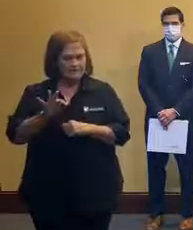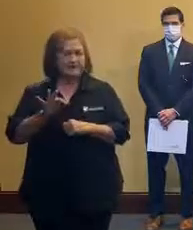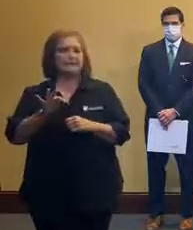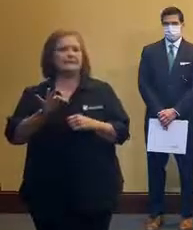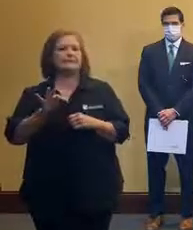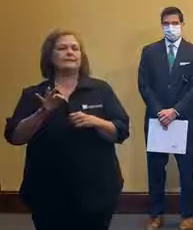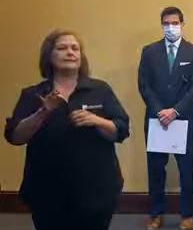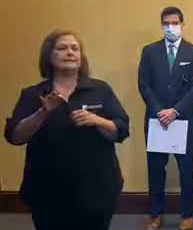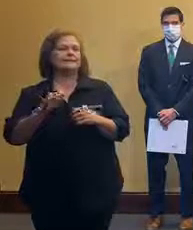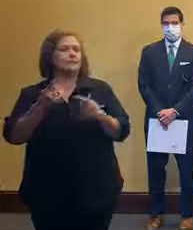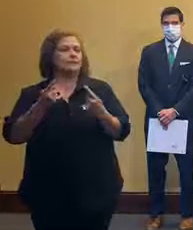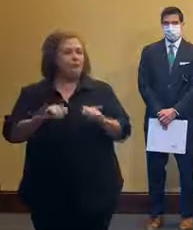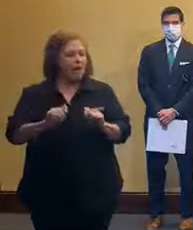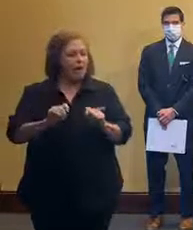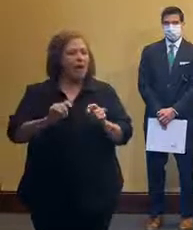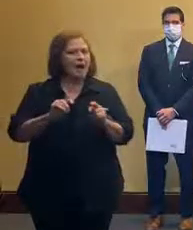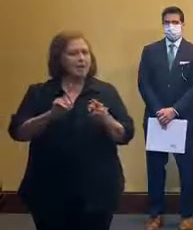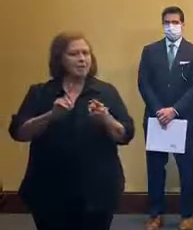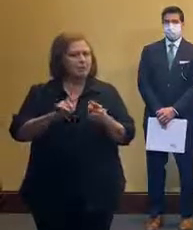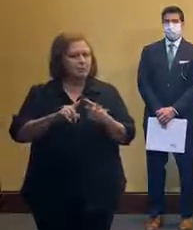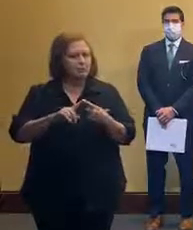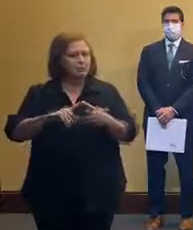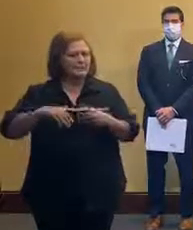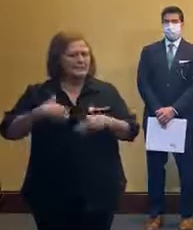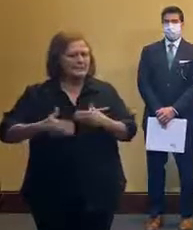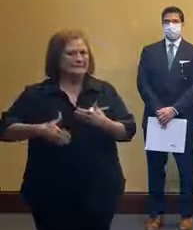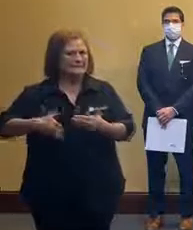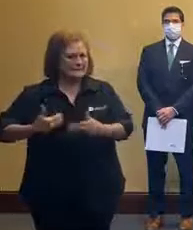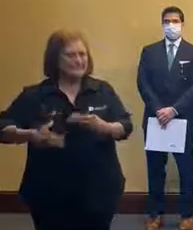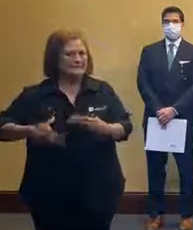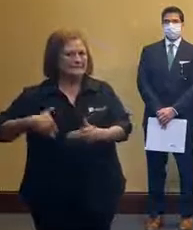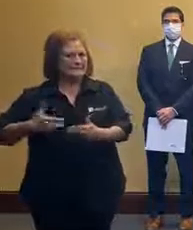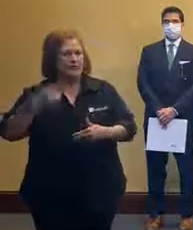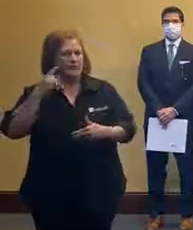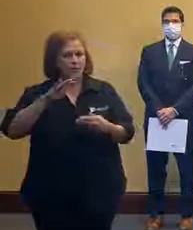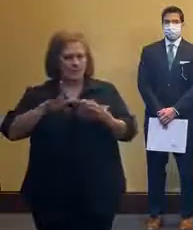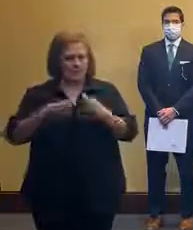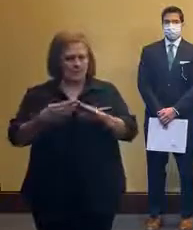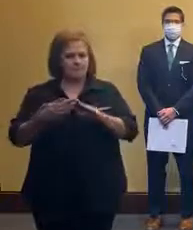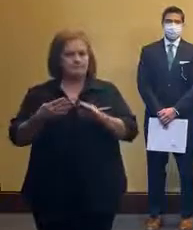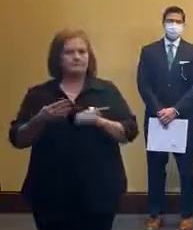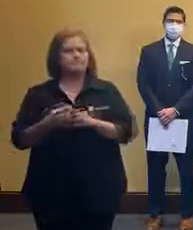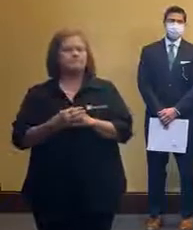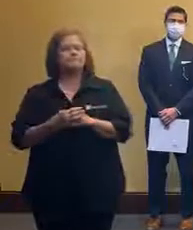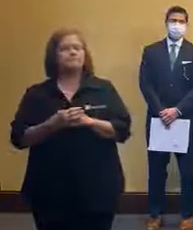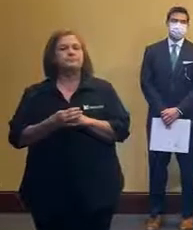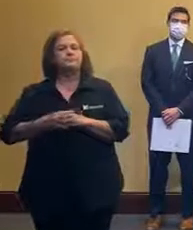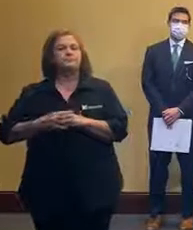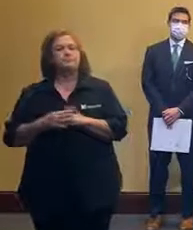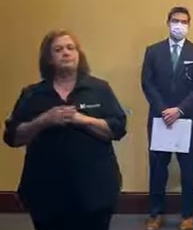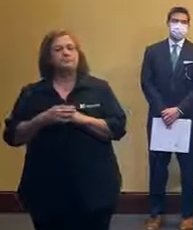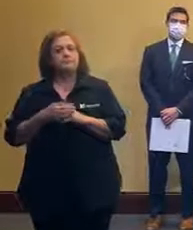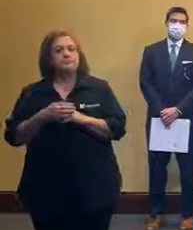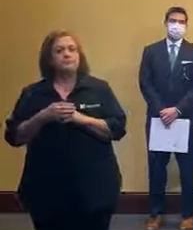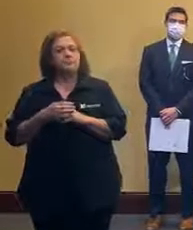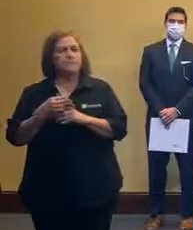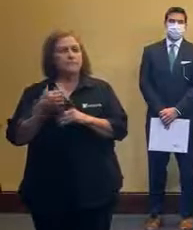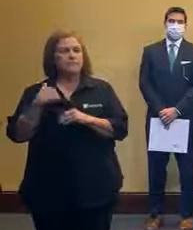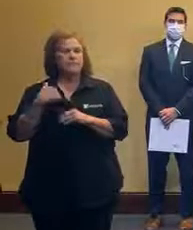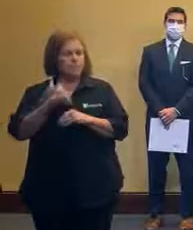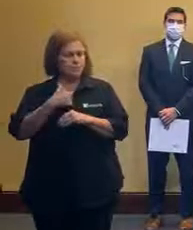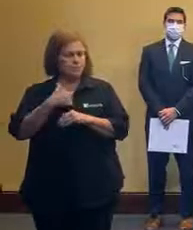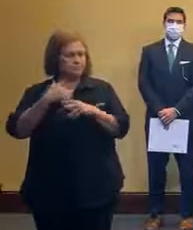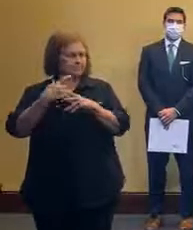management into recovery mode for the city. We have taken into account really where we've come